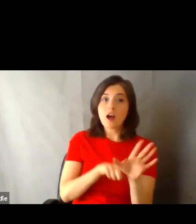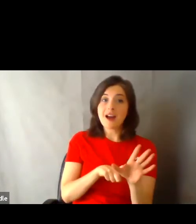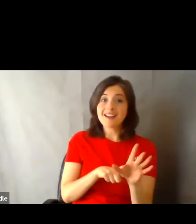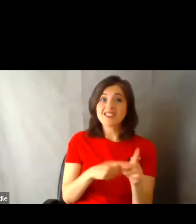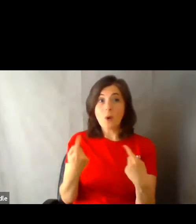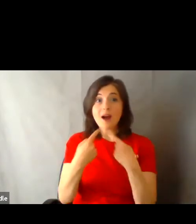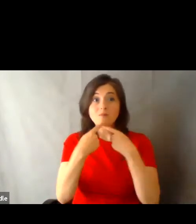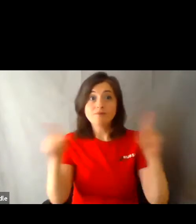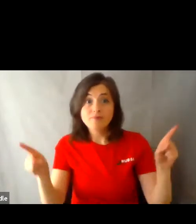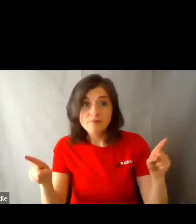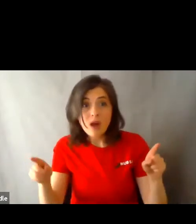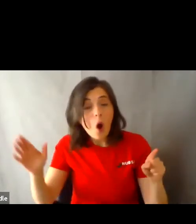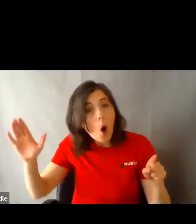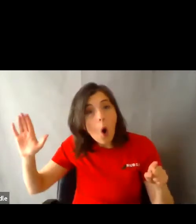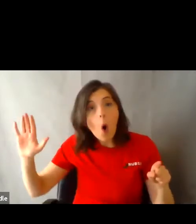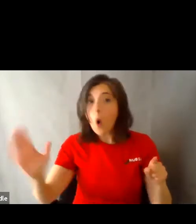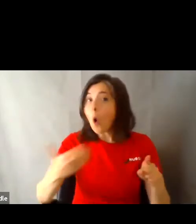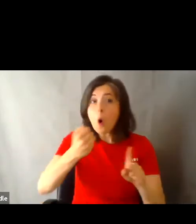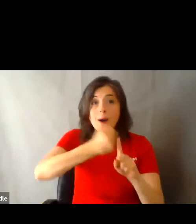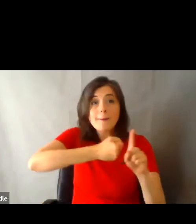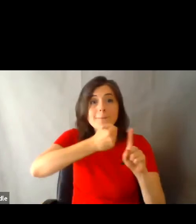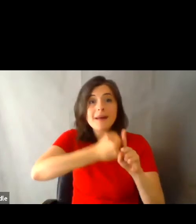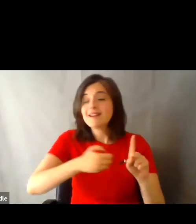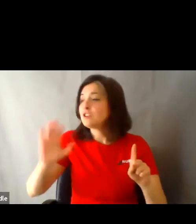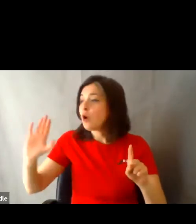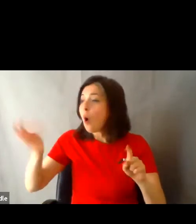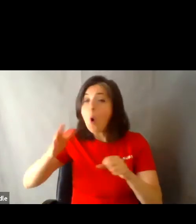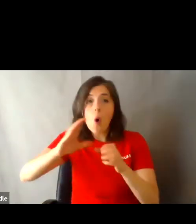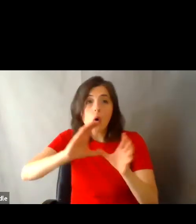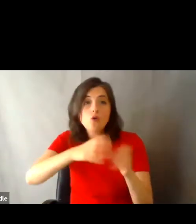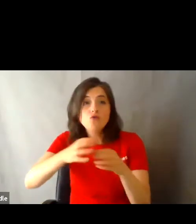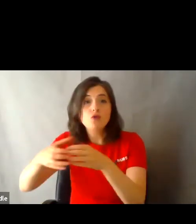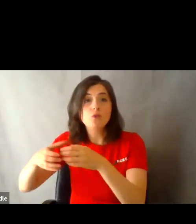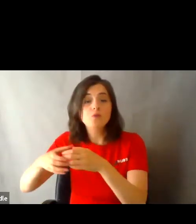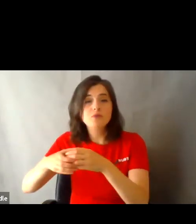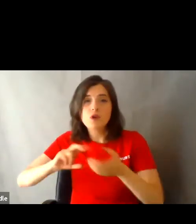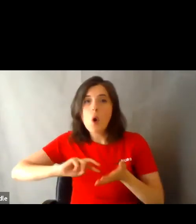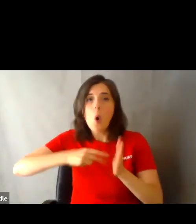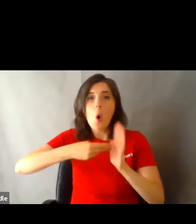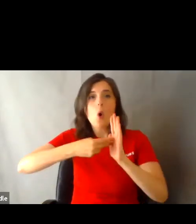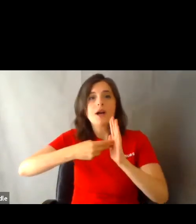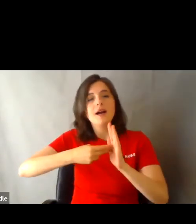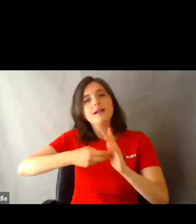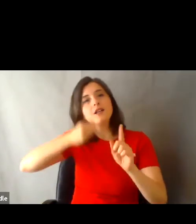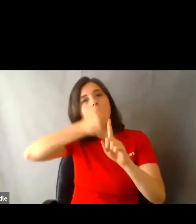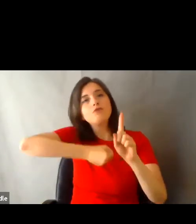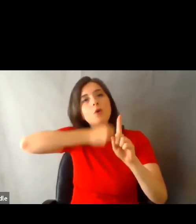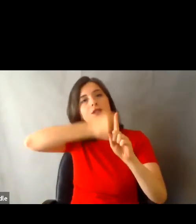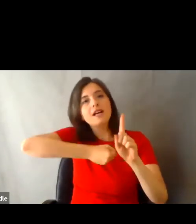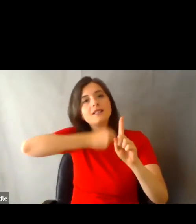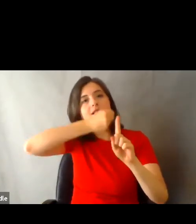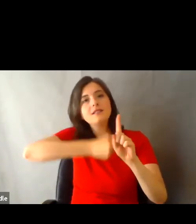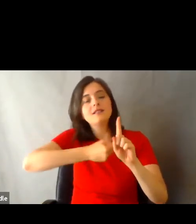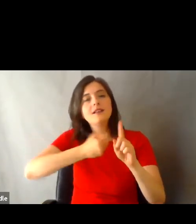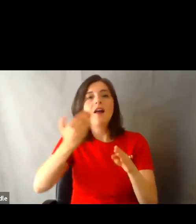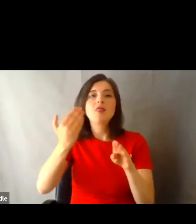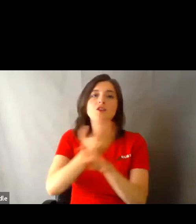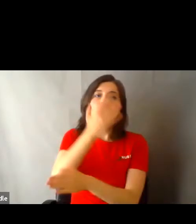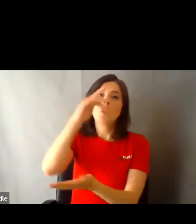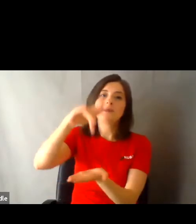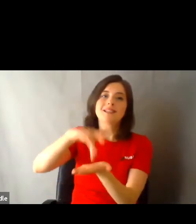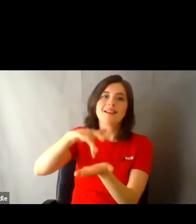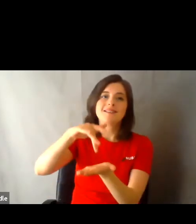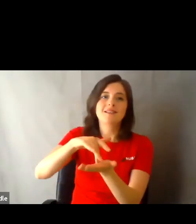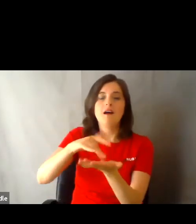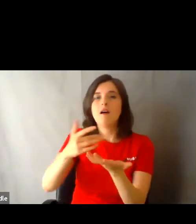local campaigners in every town and city across the country to organise a protest at the job centre, in the